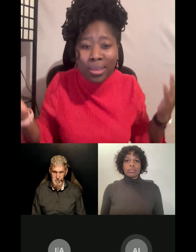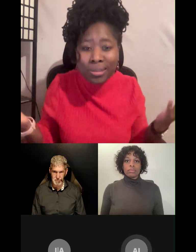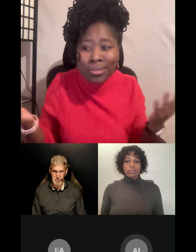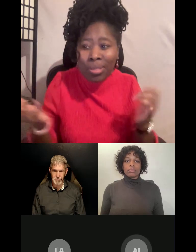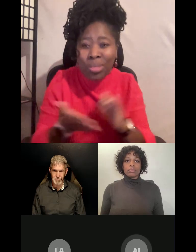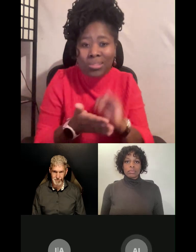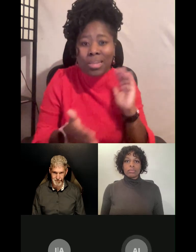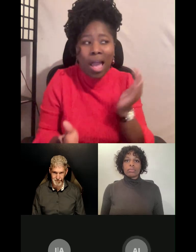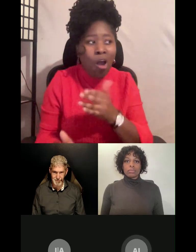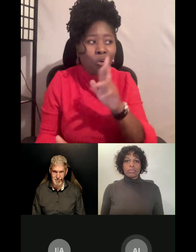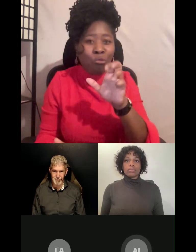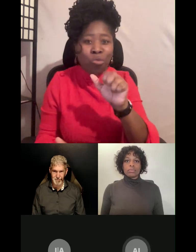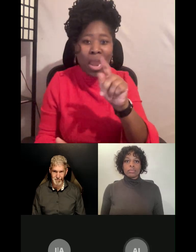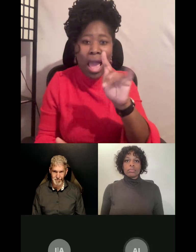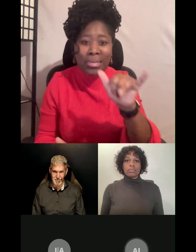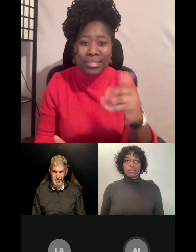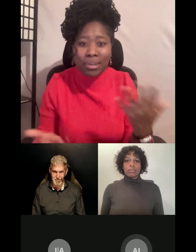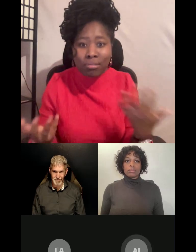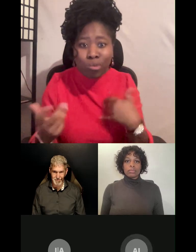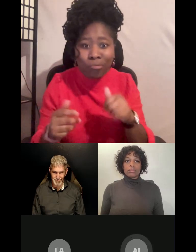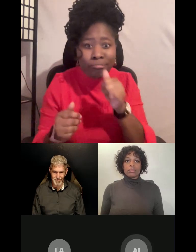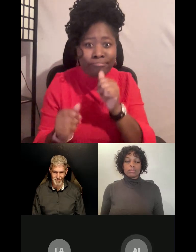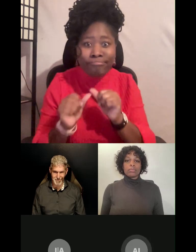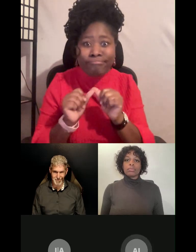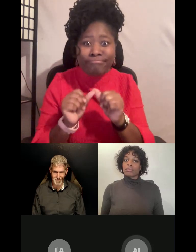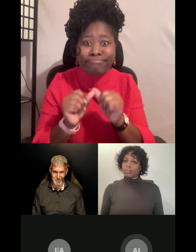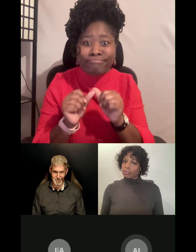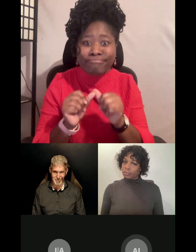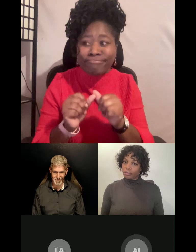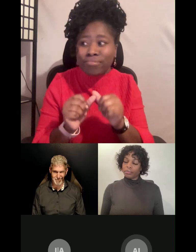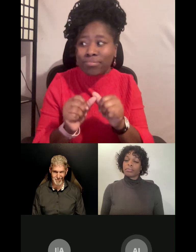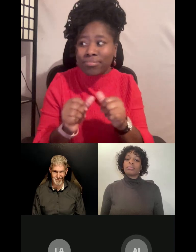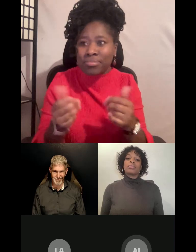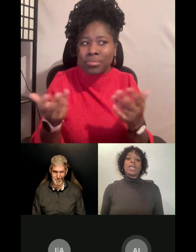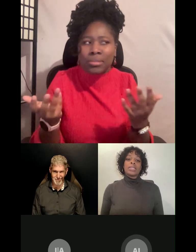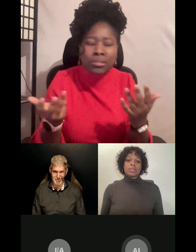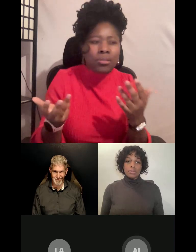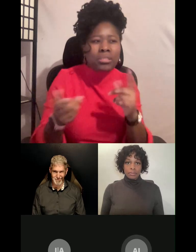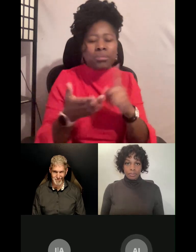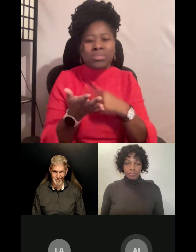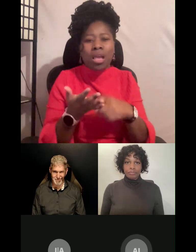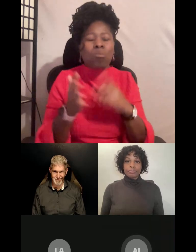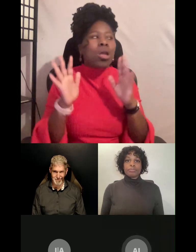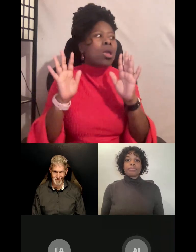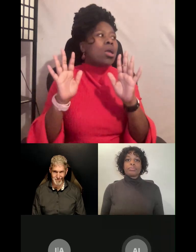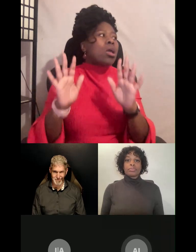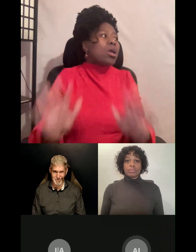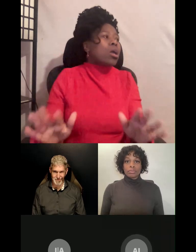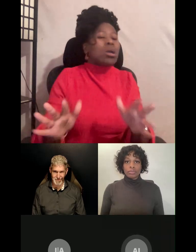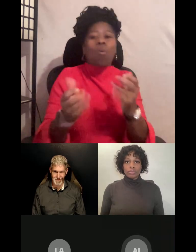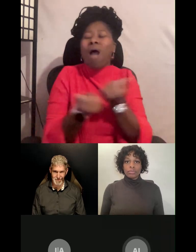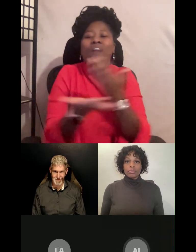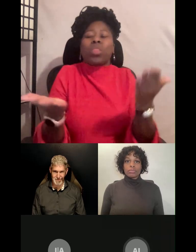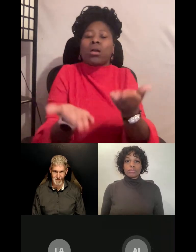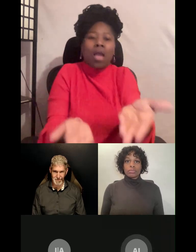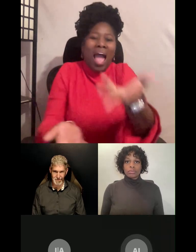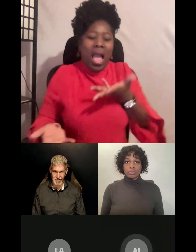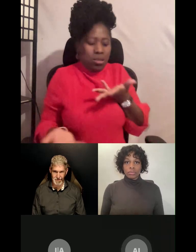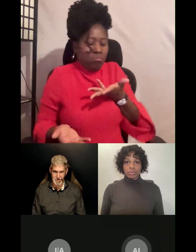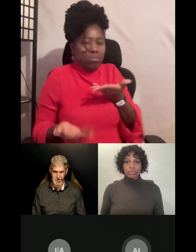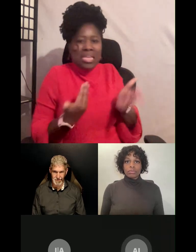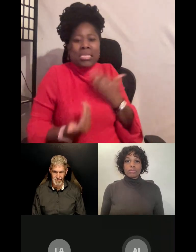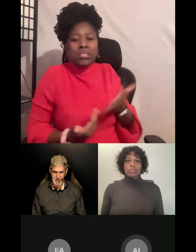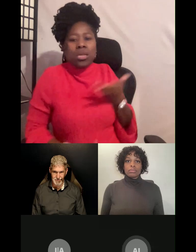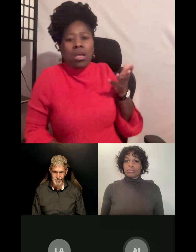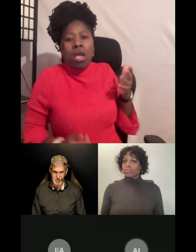know, people give up, but we're resilient people. And so that's our reality. We have to be resilient. We have to keep